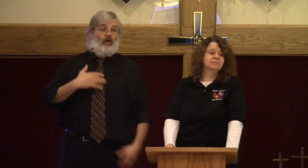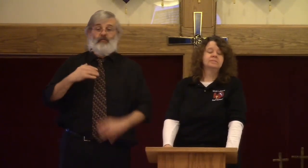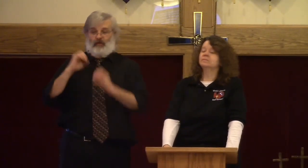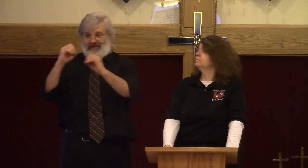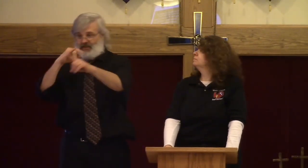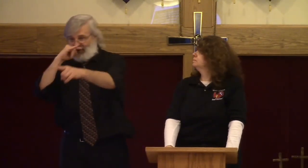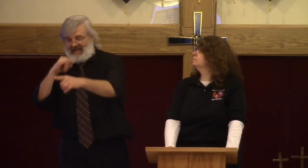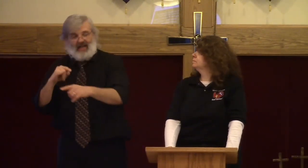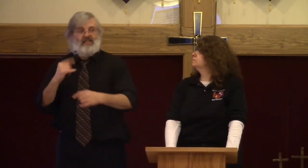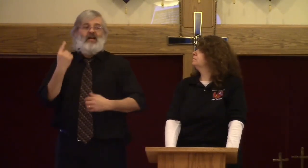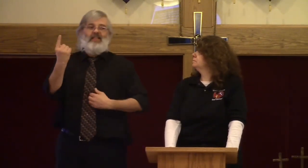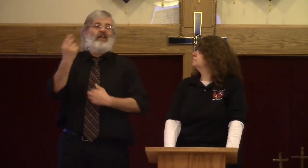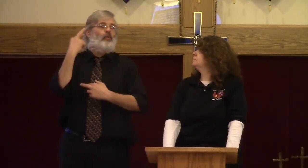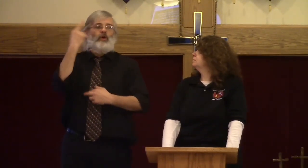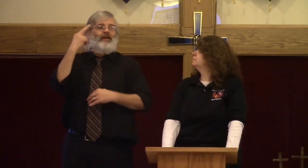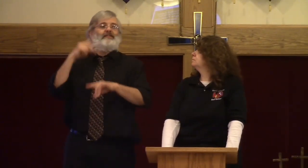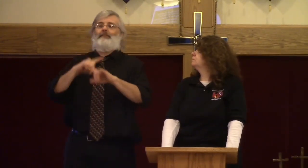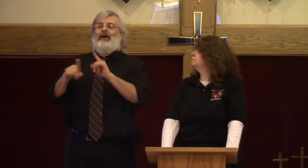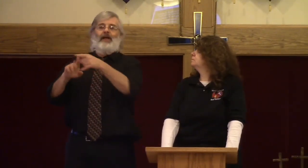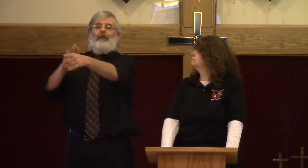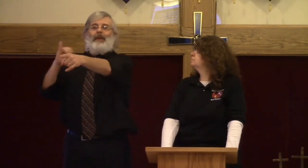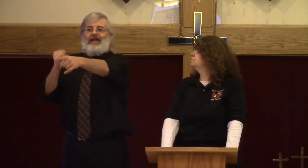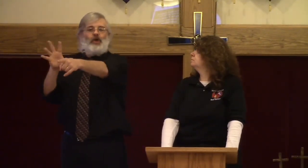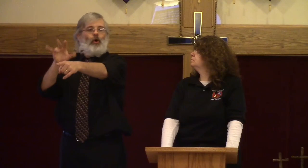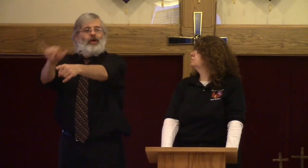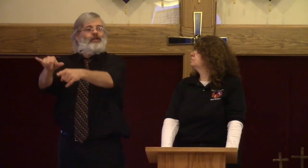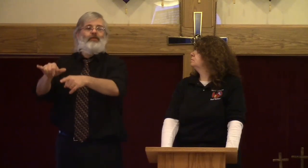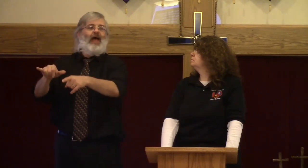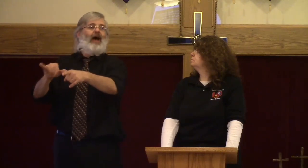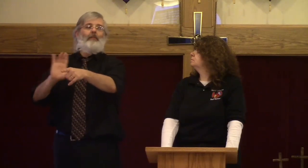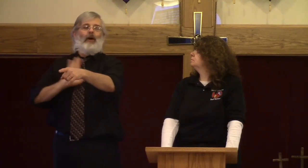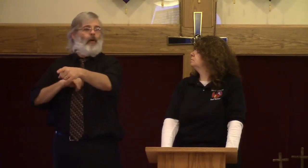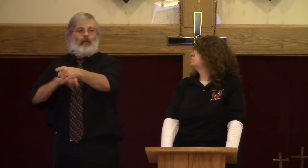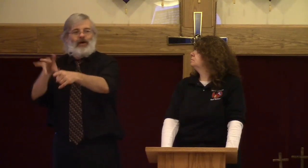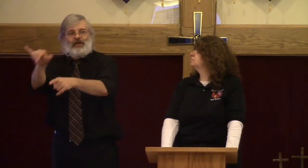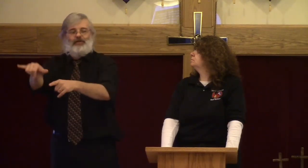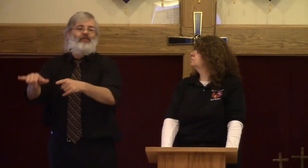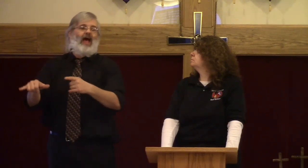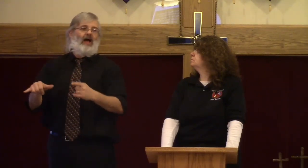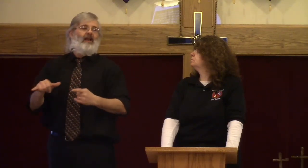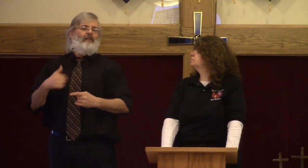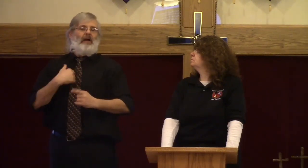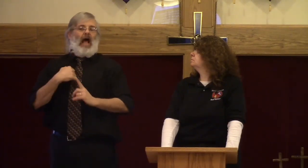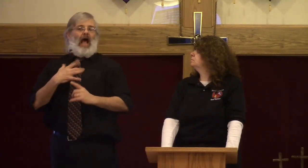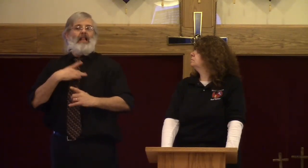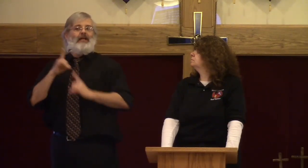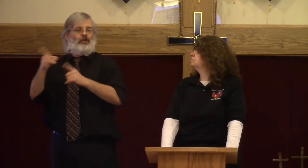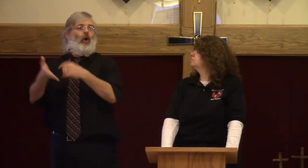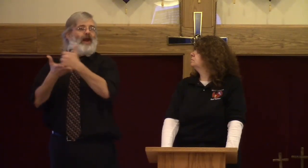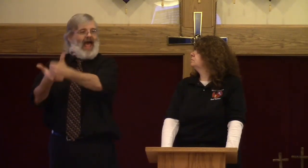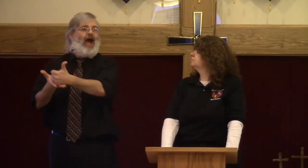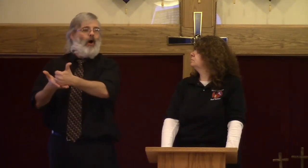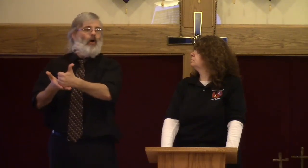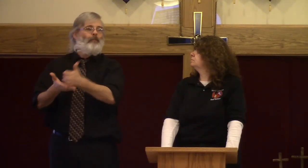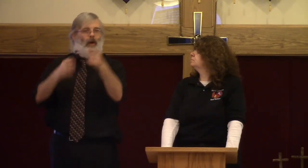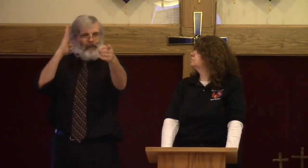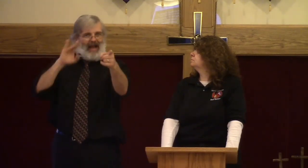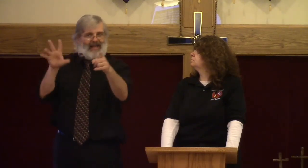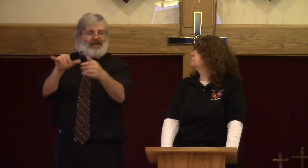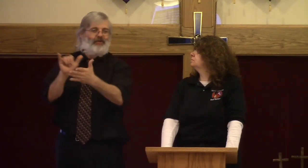For teaching the kids, that's one reason. But Betty Jo could do that, Bud Palmer could do that. But I like to go and help. You know, Becky could do